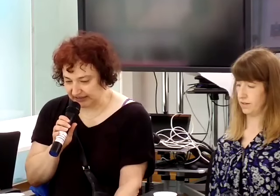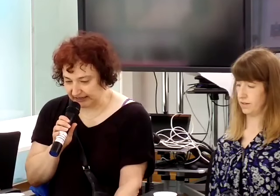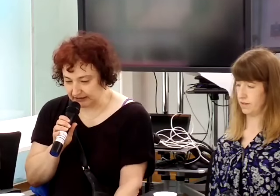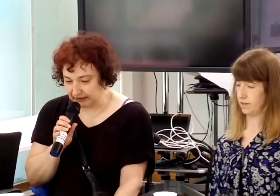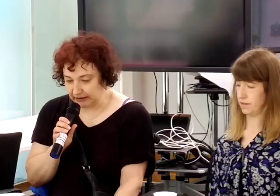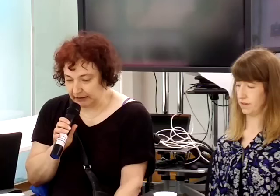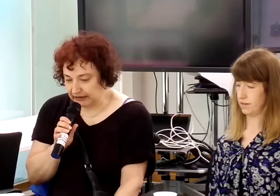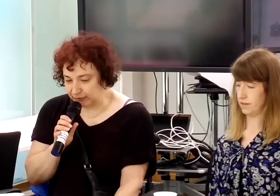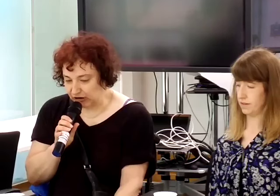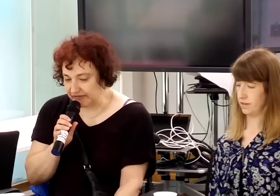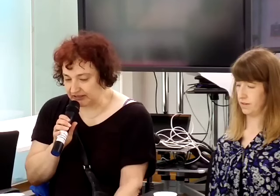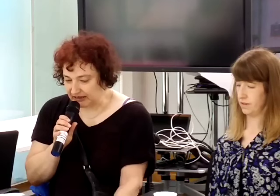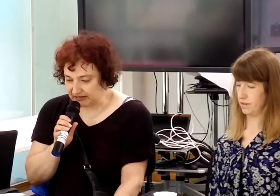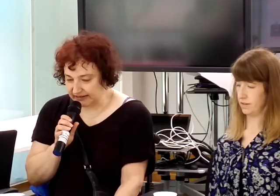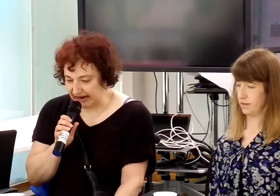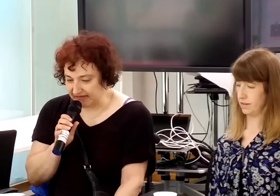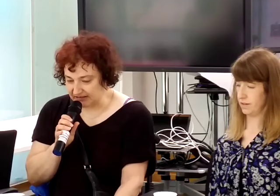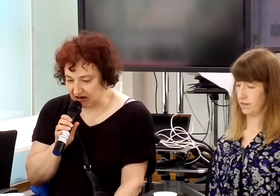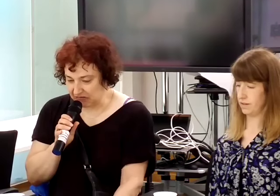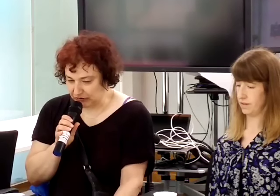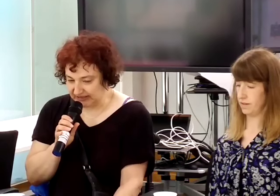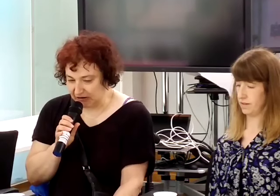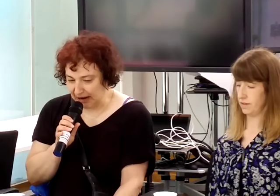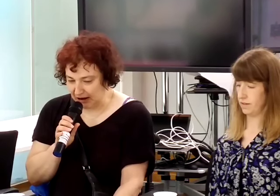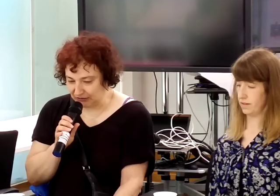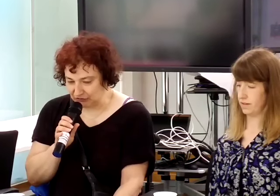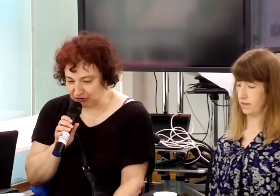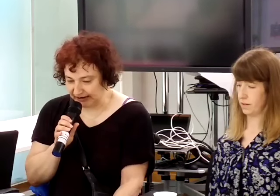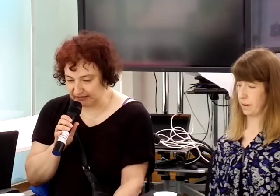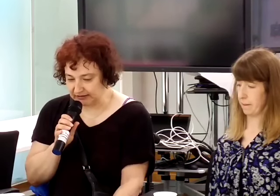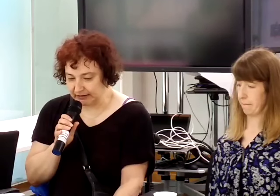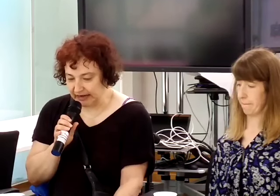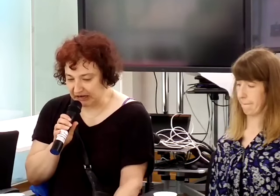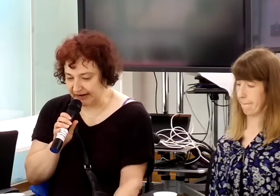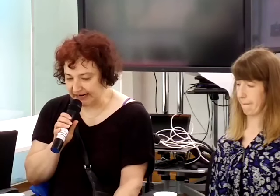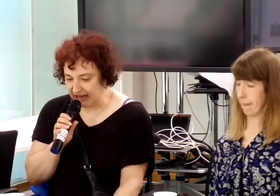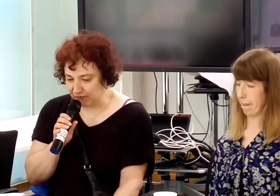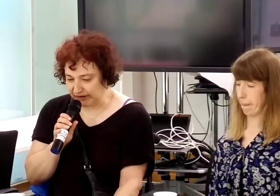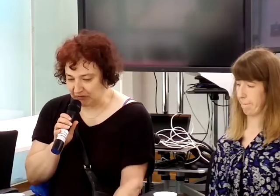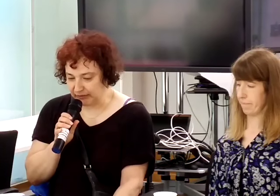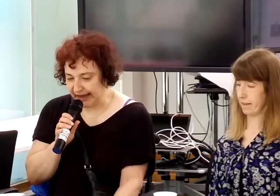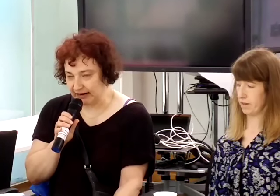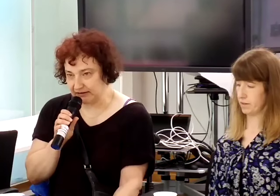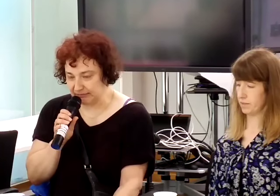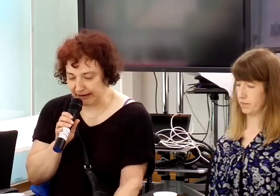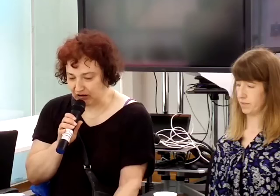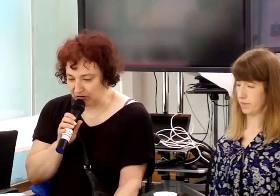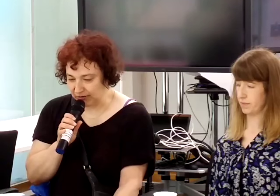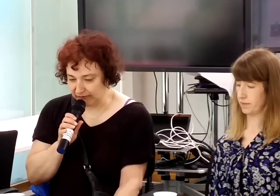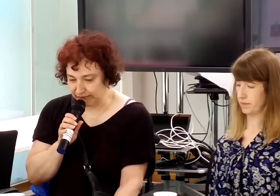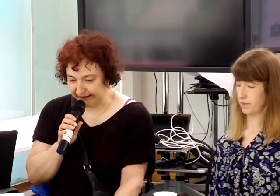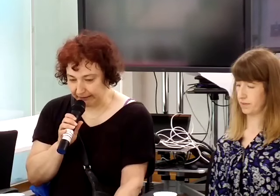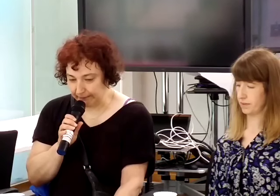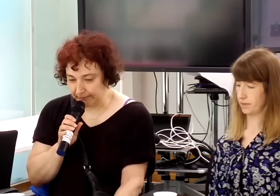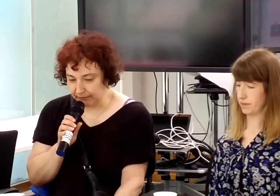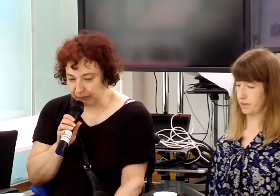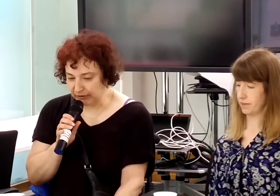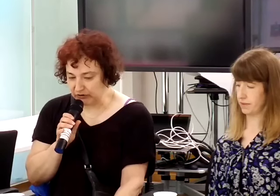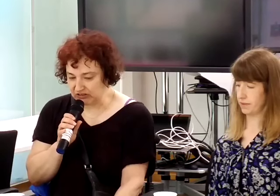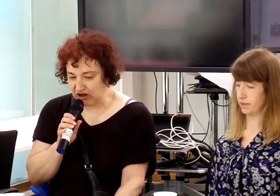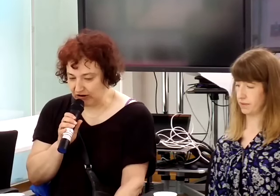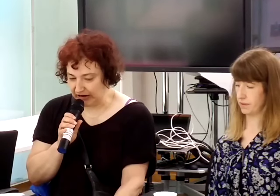are exhausted. The privatised carers are on zero-hour contracts, and many have become callous about our